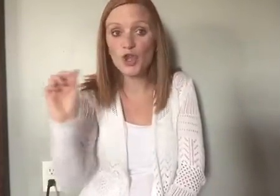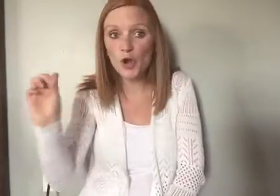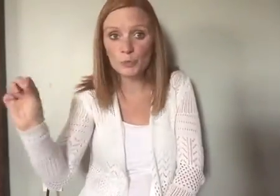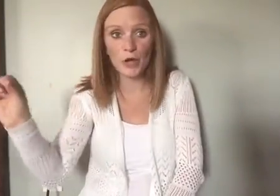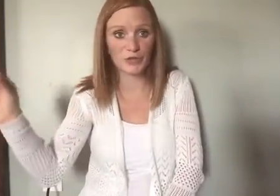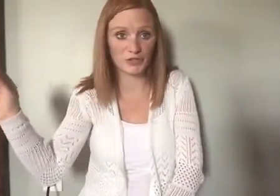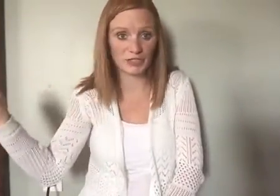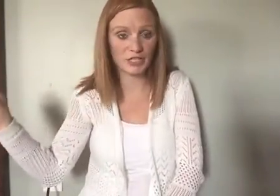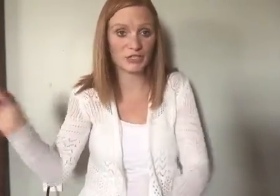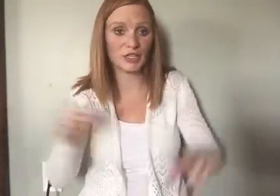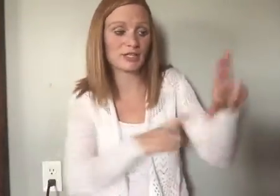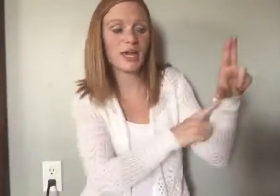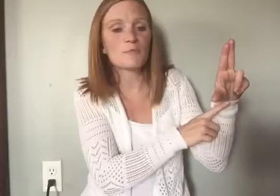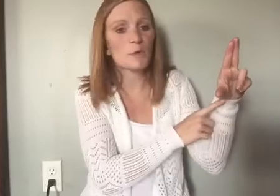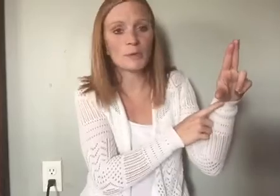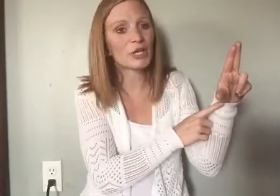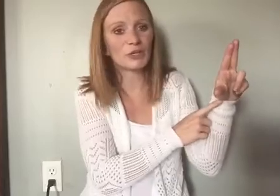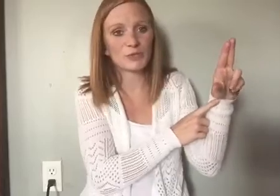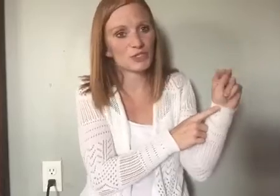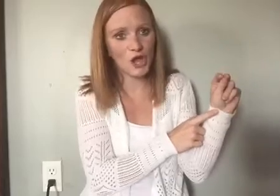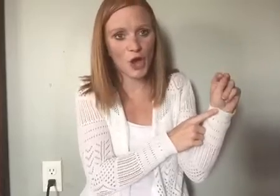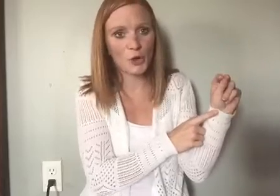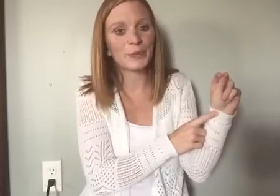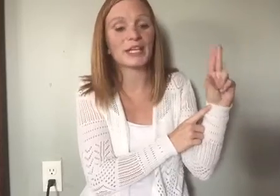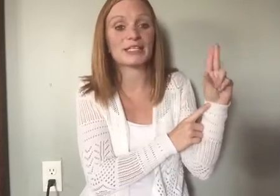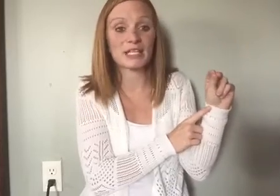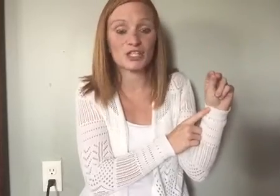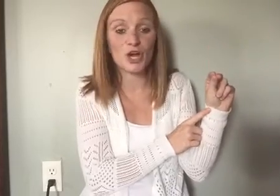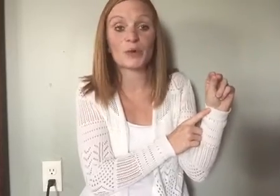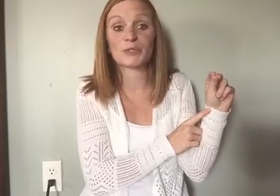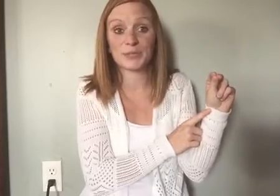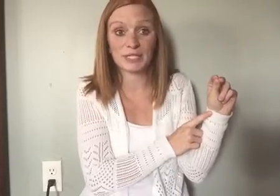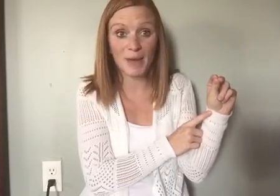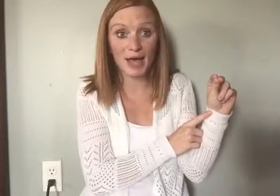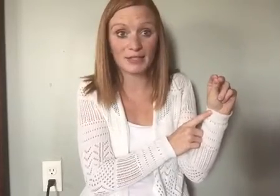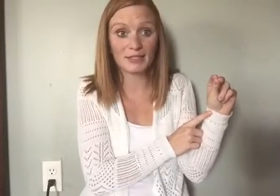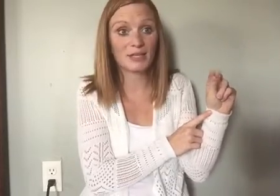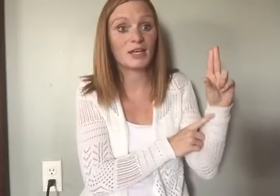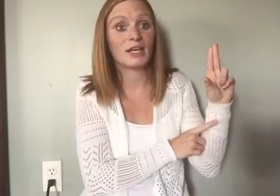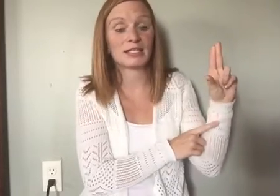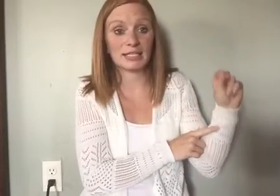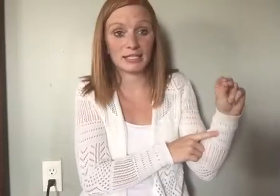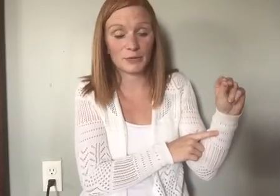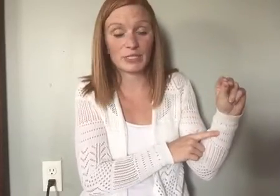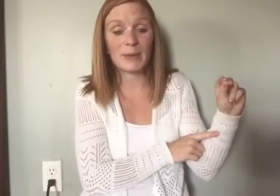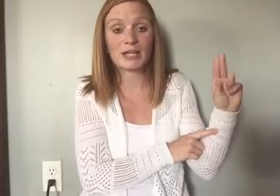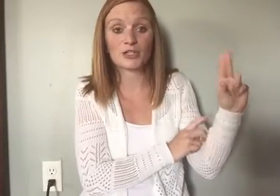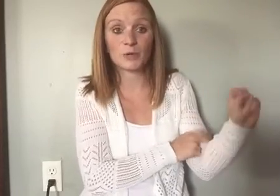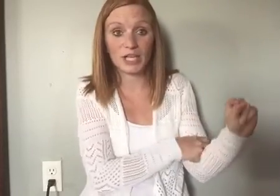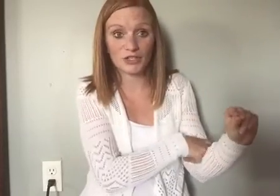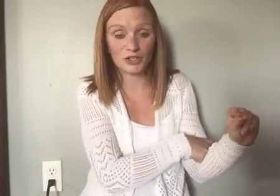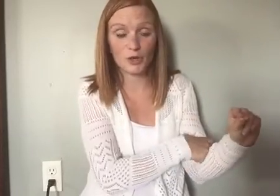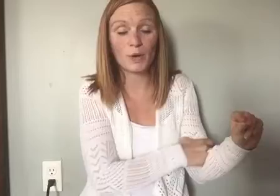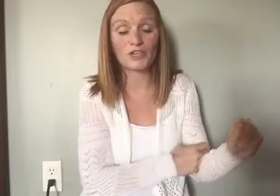no brothers or sisters, but we wouldn't use no because this no is a response. It's a response to a yes or no